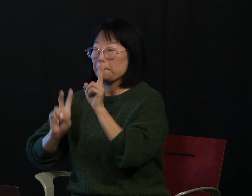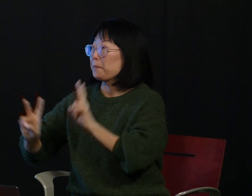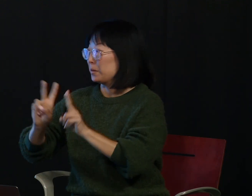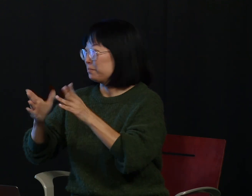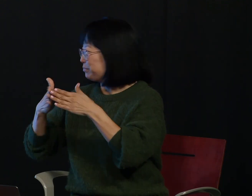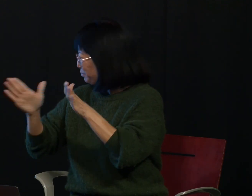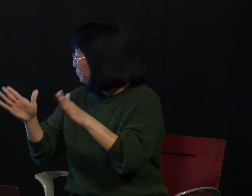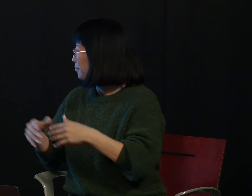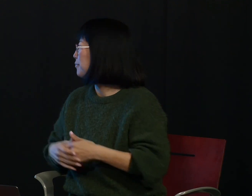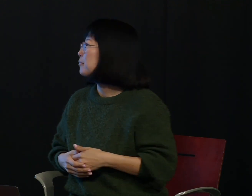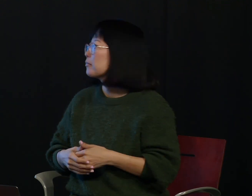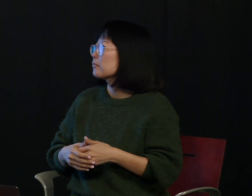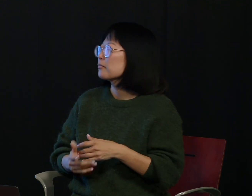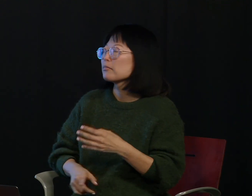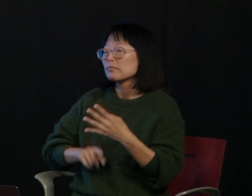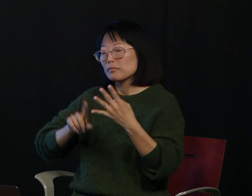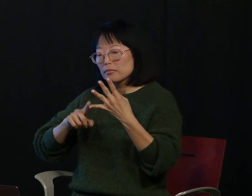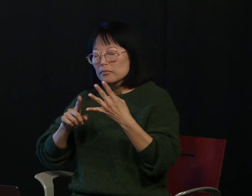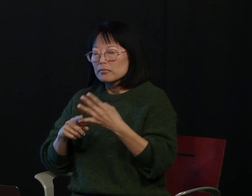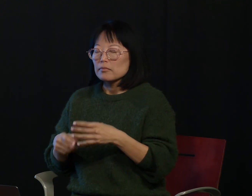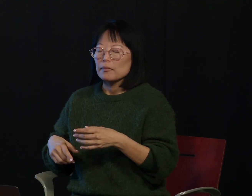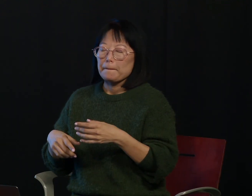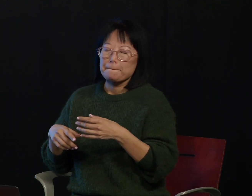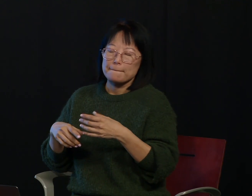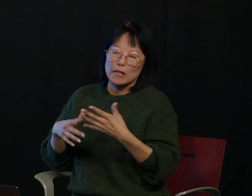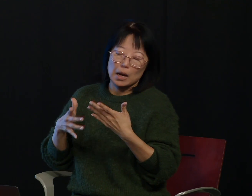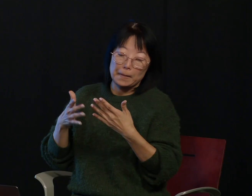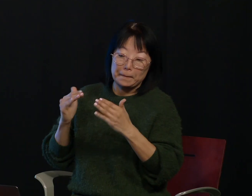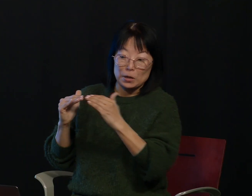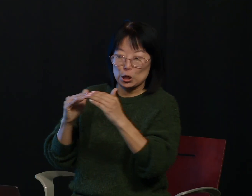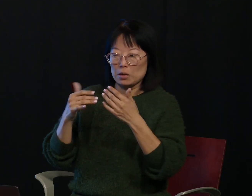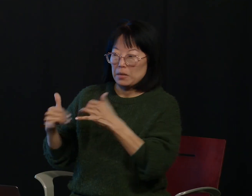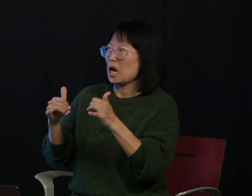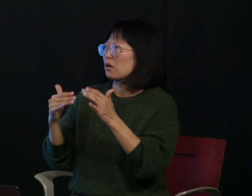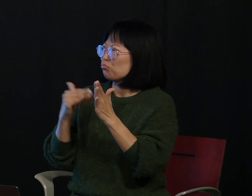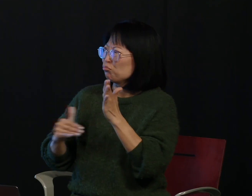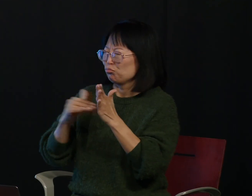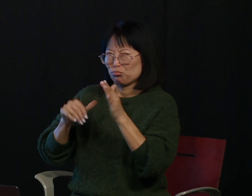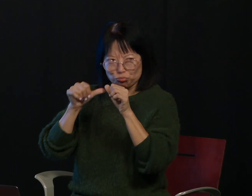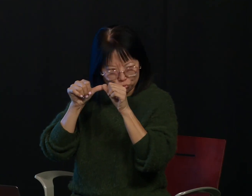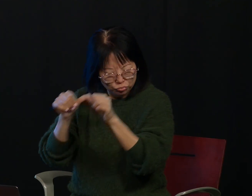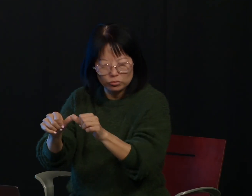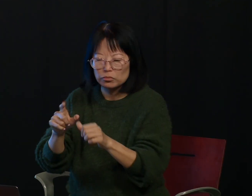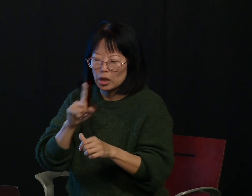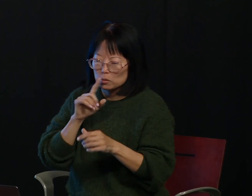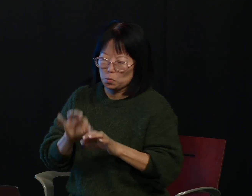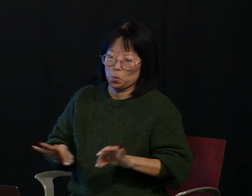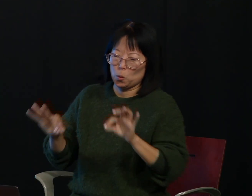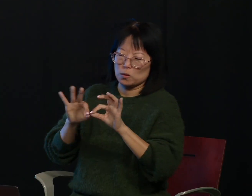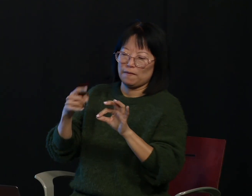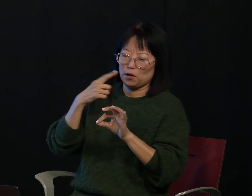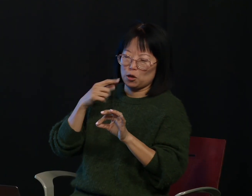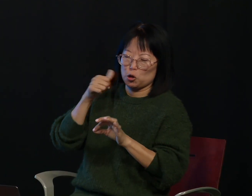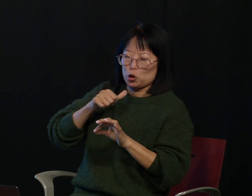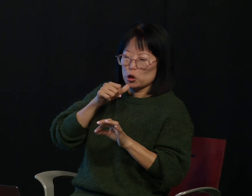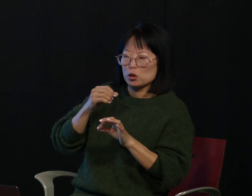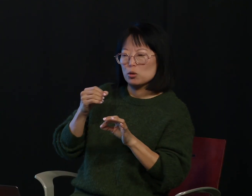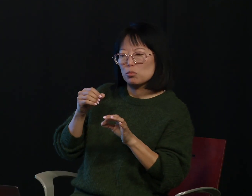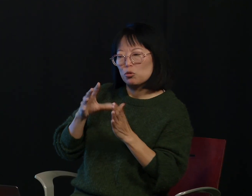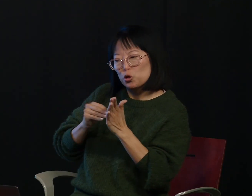with people, and teaches them how to behave, and that this is recurring peer play between the two